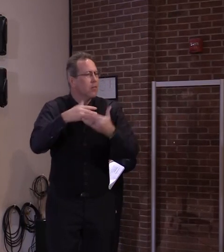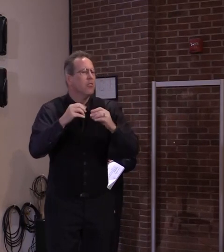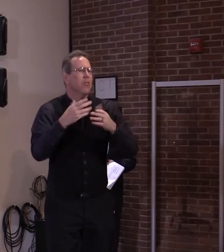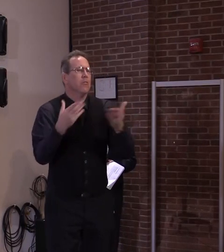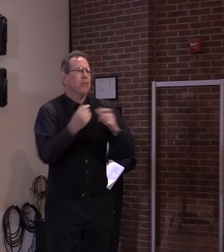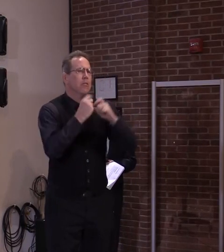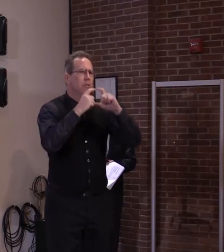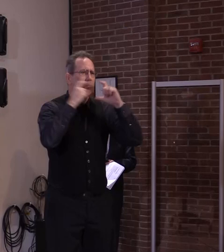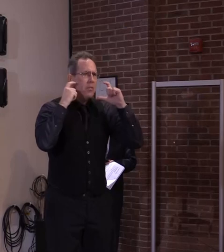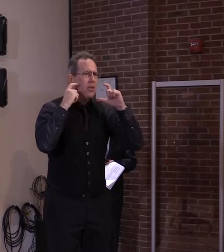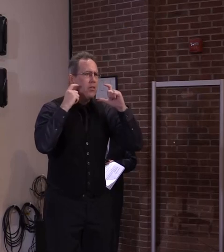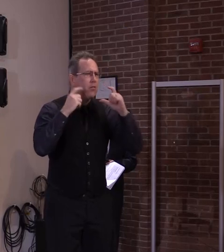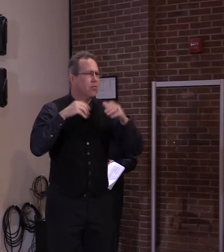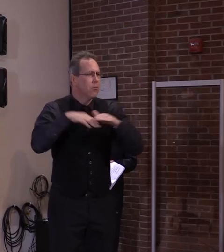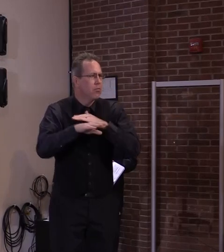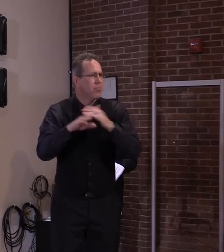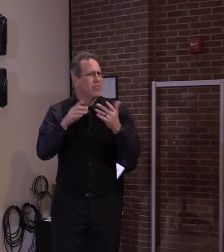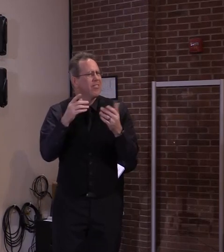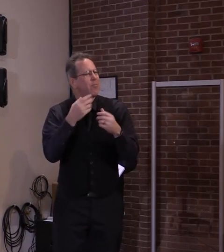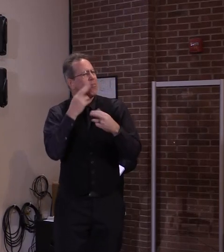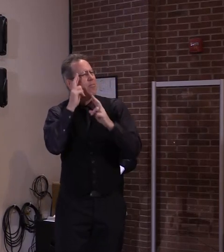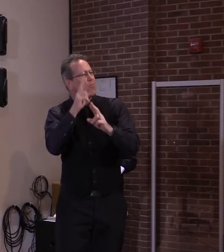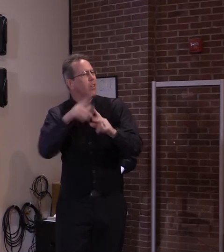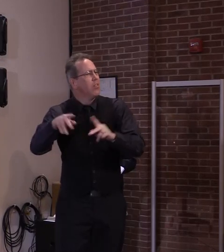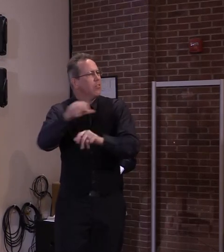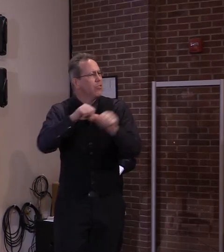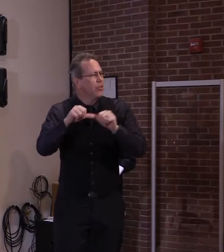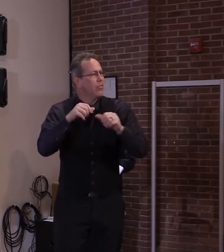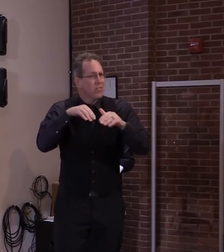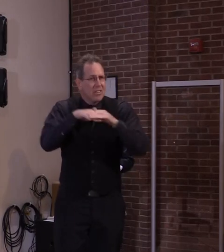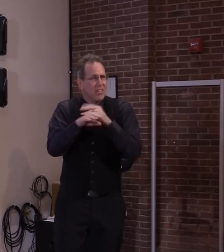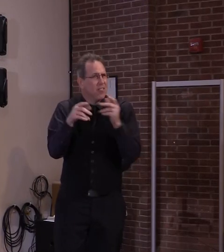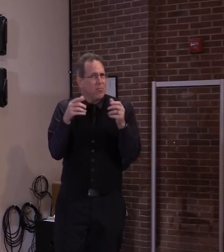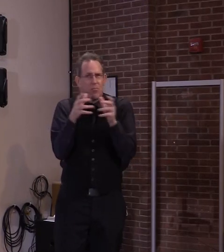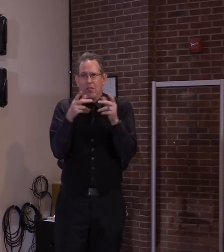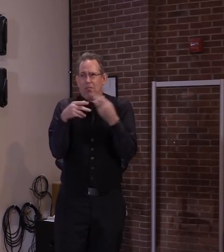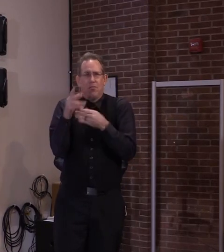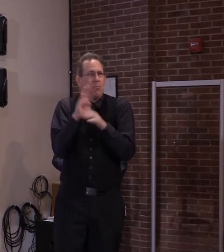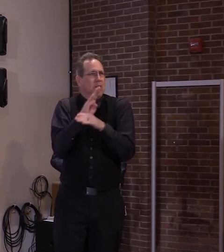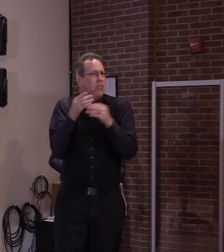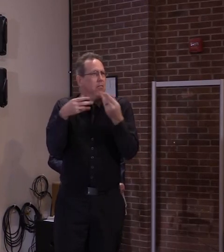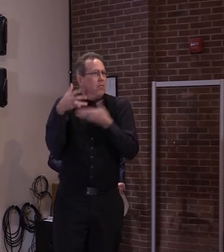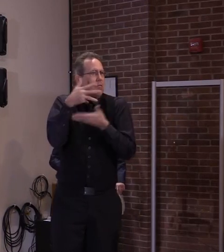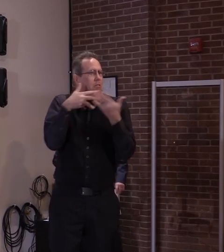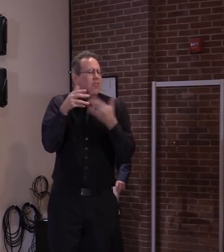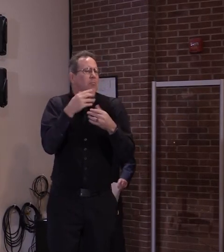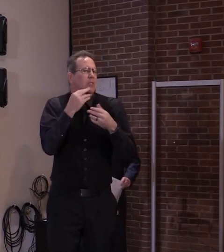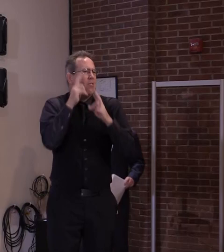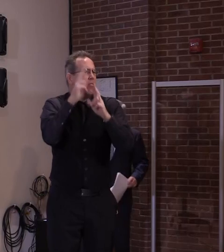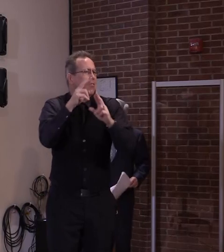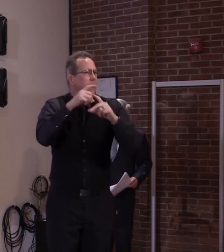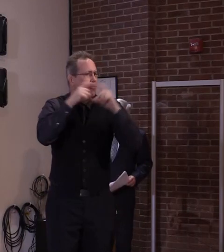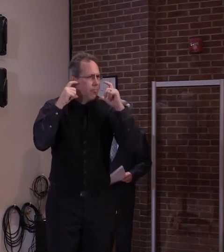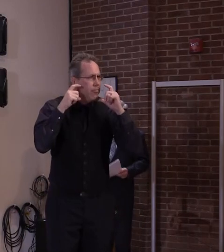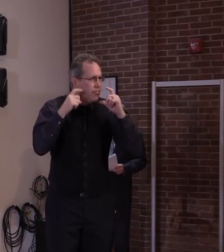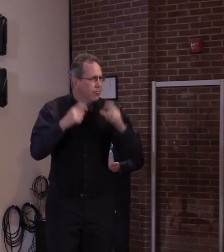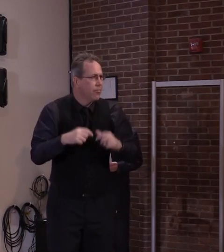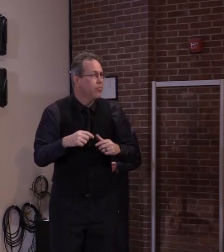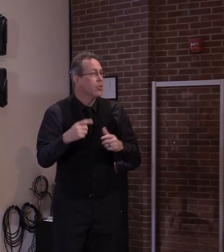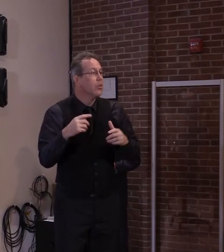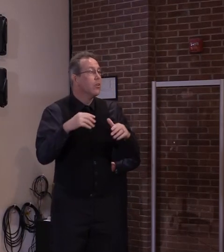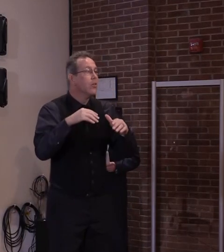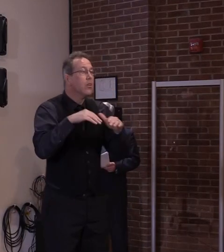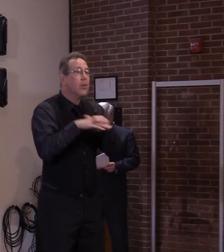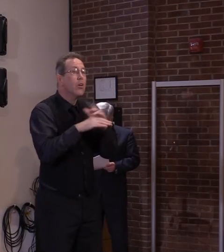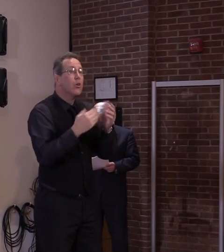time, but they're really on top of each other. So I just wanted to make sure it was clear that there's no new business guidance. It's just an ask